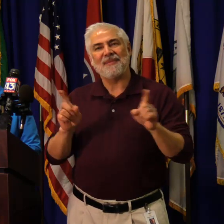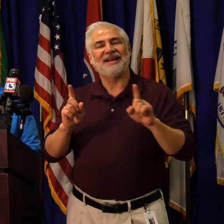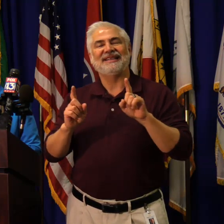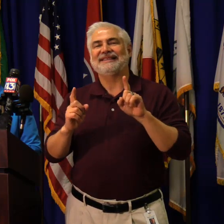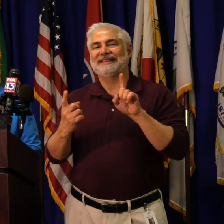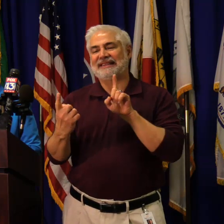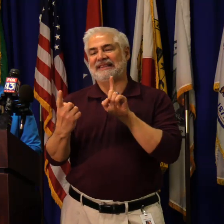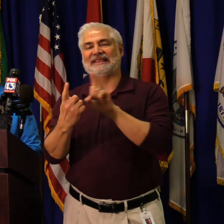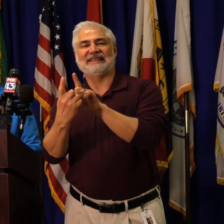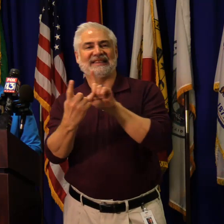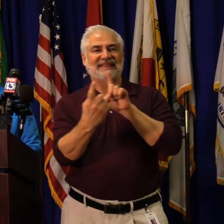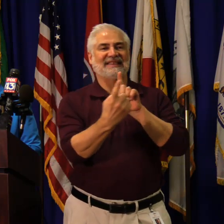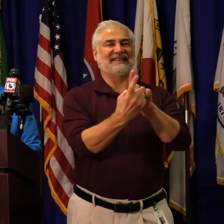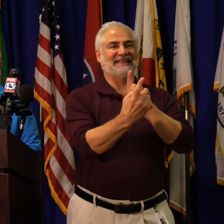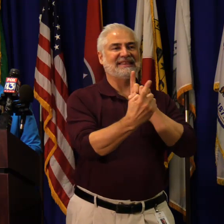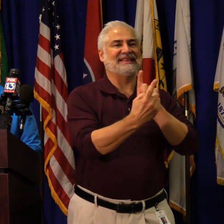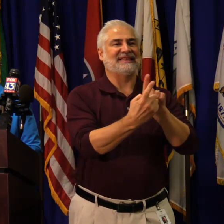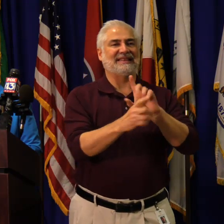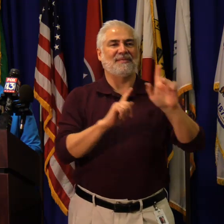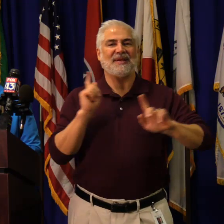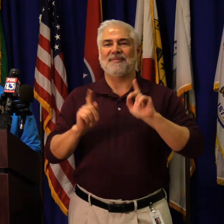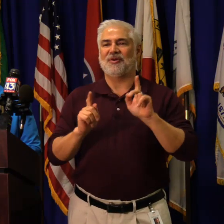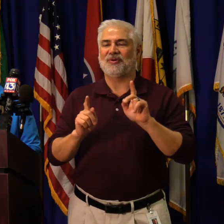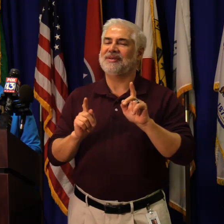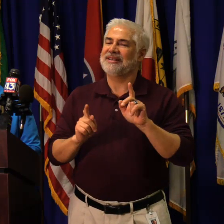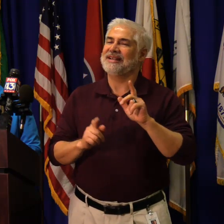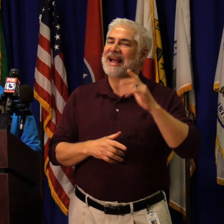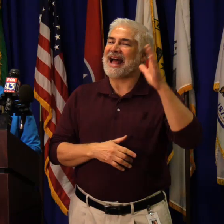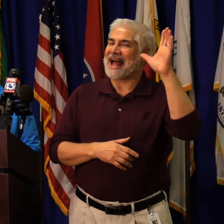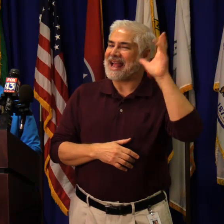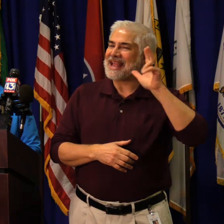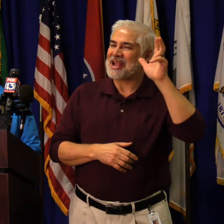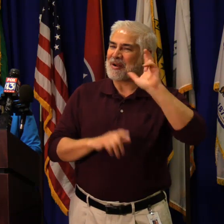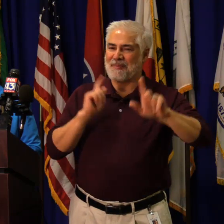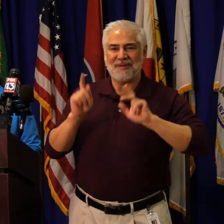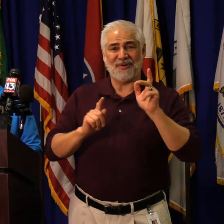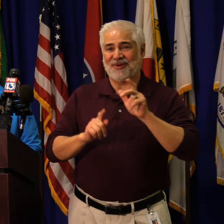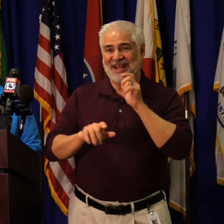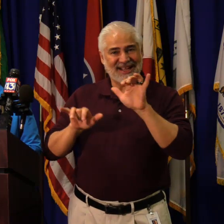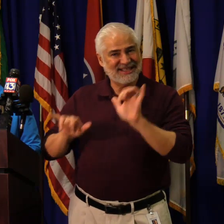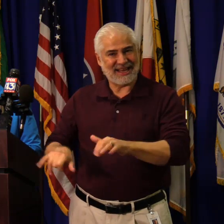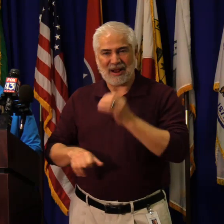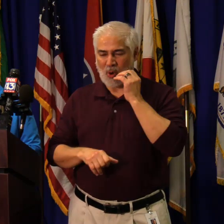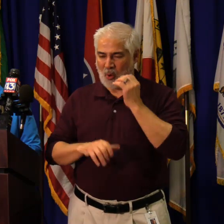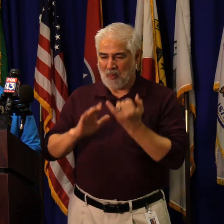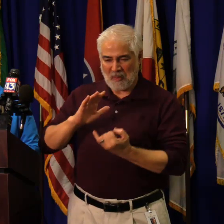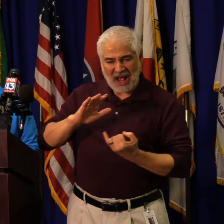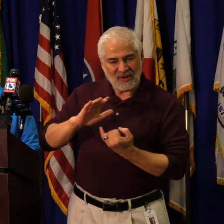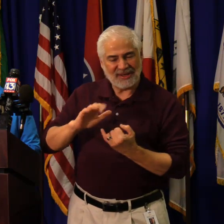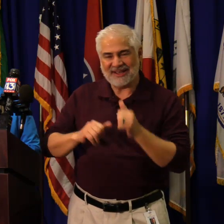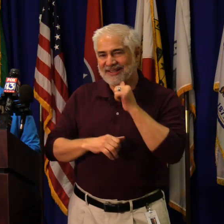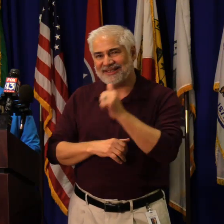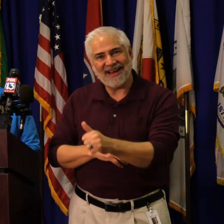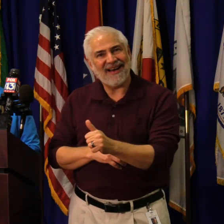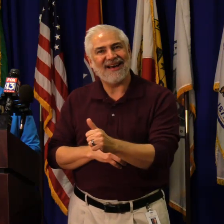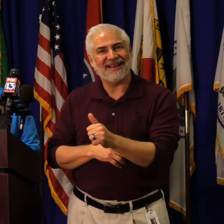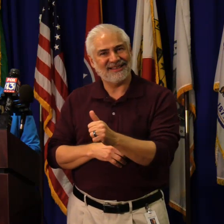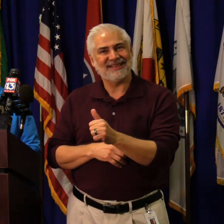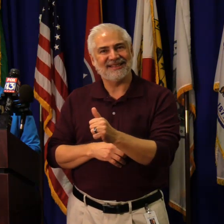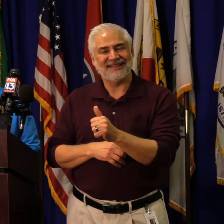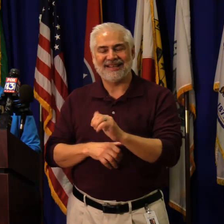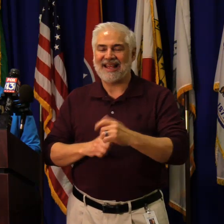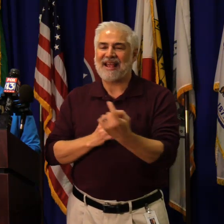we're continuing to get feedback that people are not adhering to isolation and quarantine. So I think everyone's trying to do their part, but I'm going